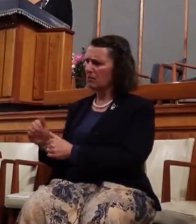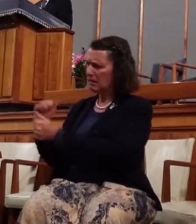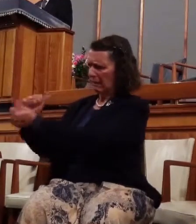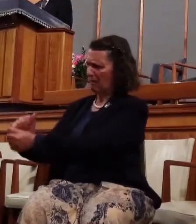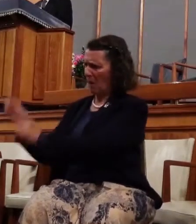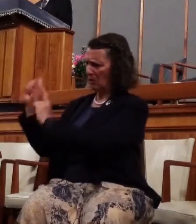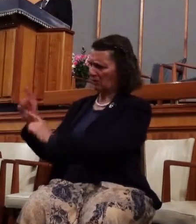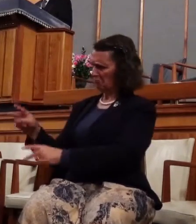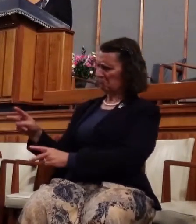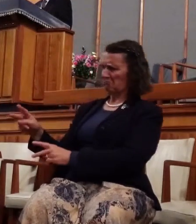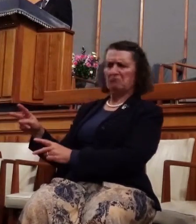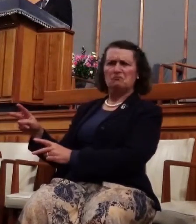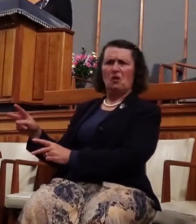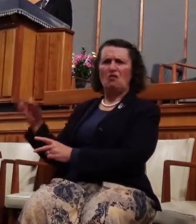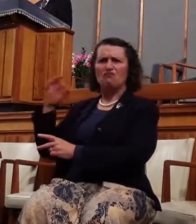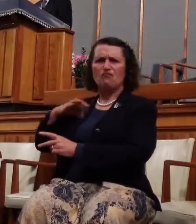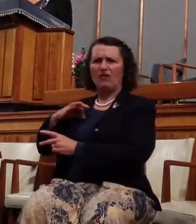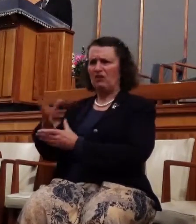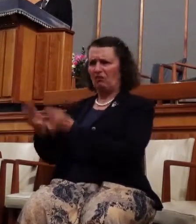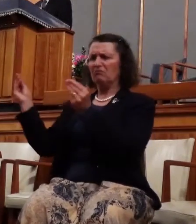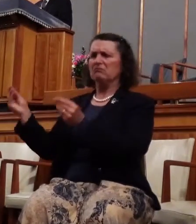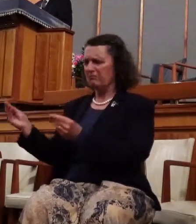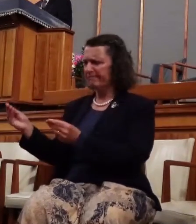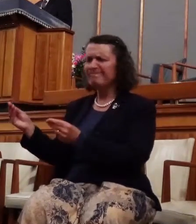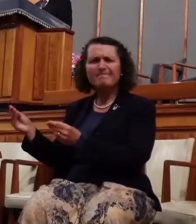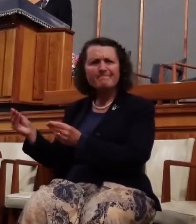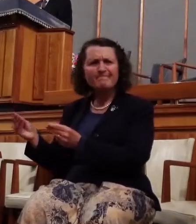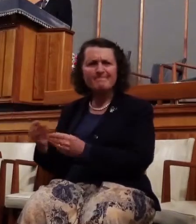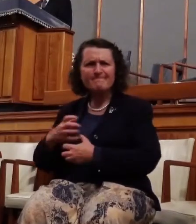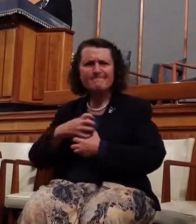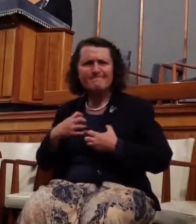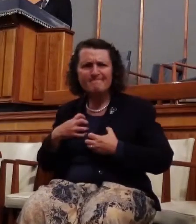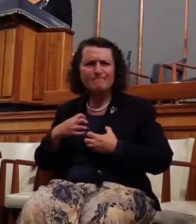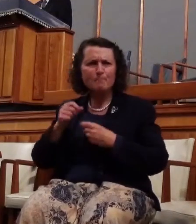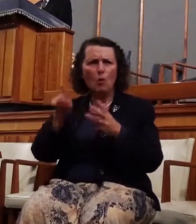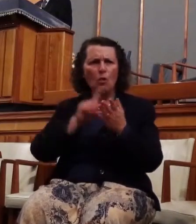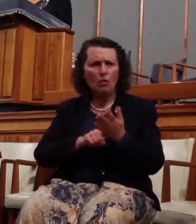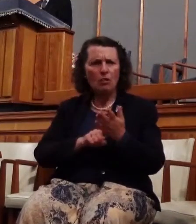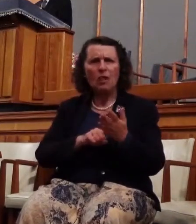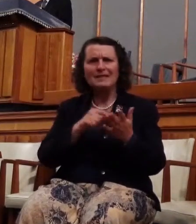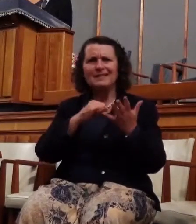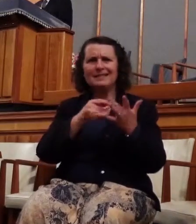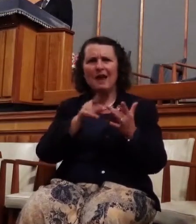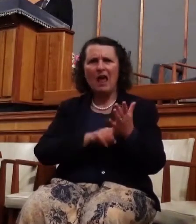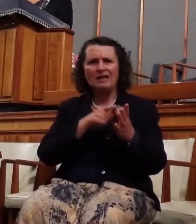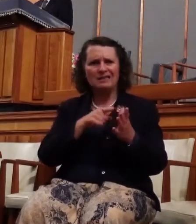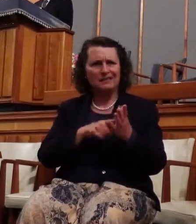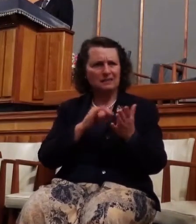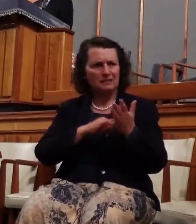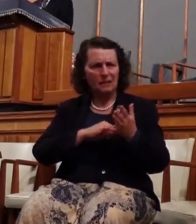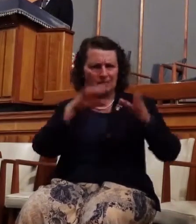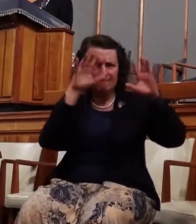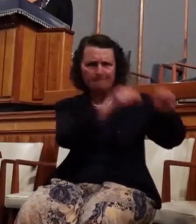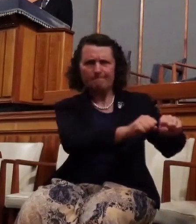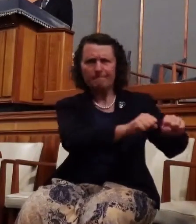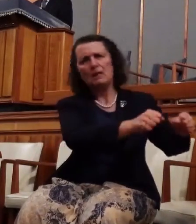they caught Paul and Silas and threw them into the marketplace unto the rulers, and brought them to